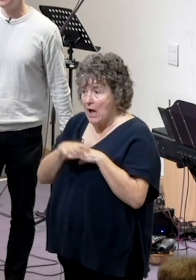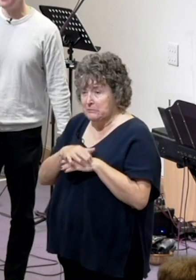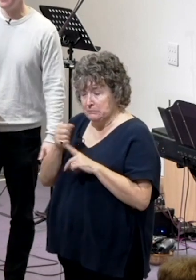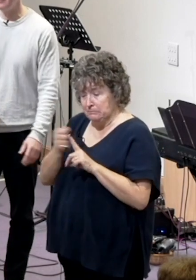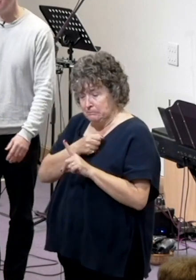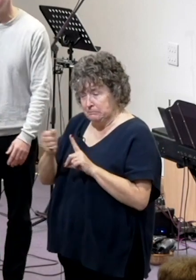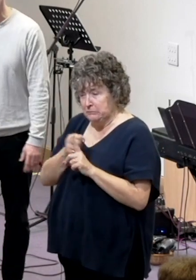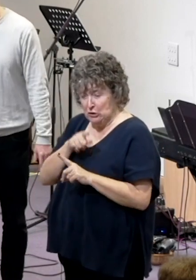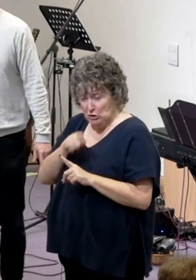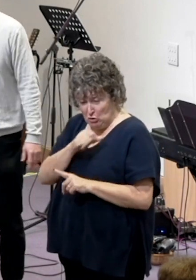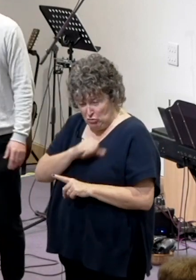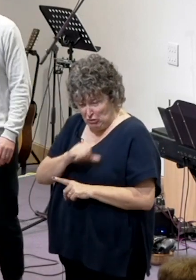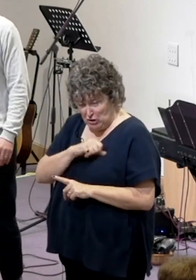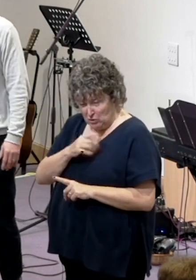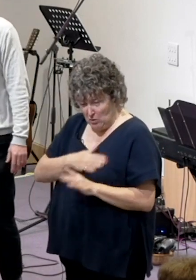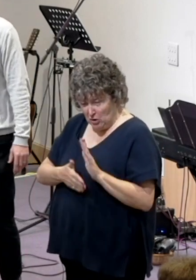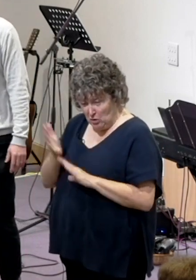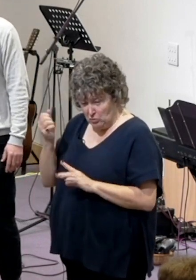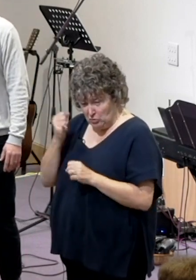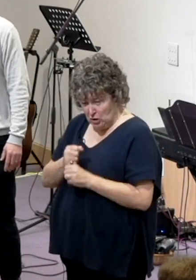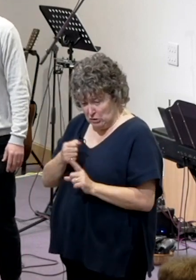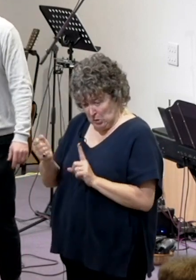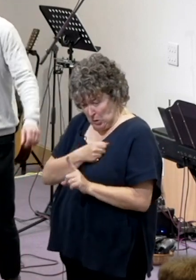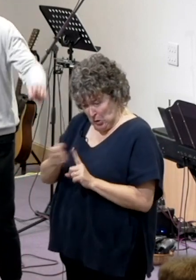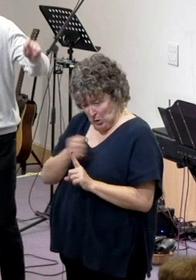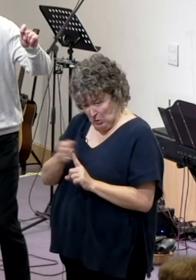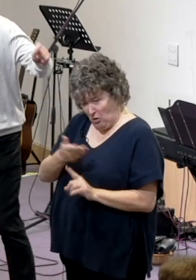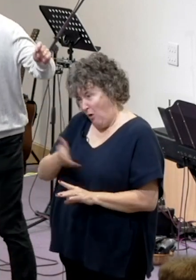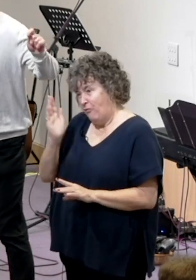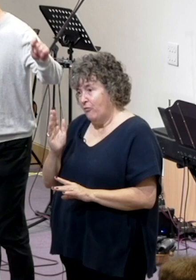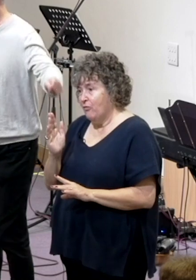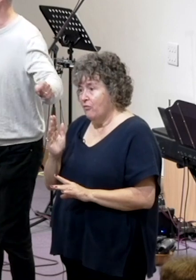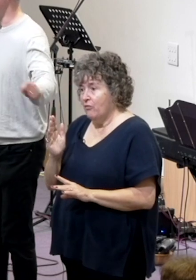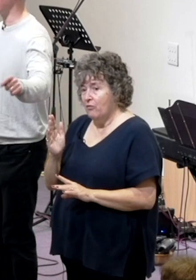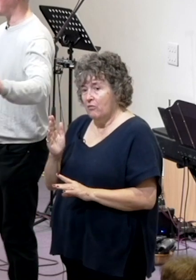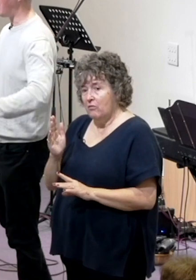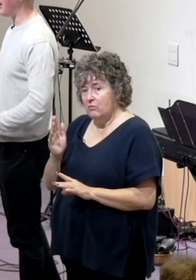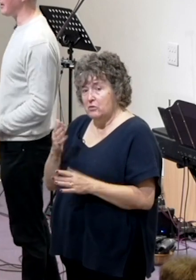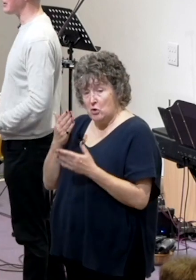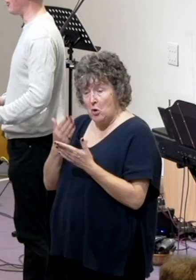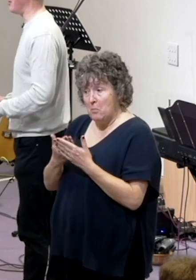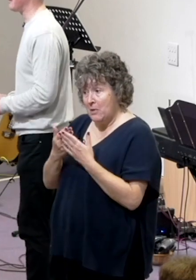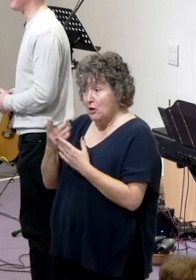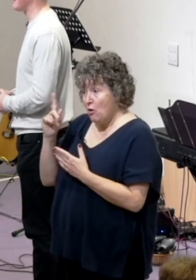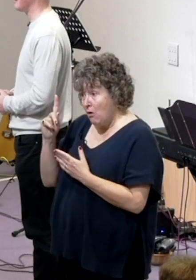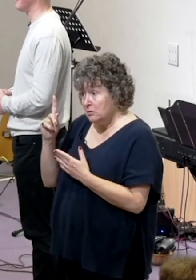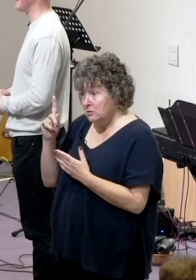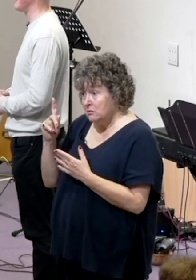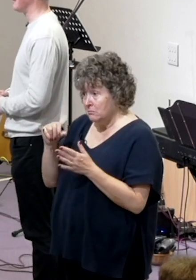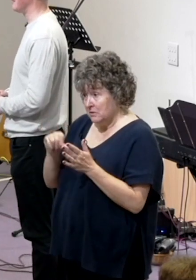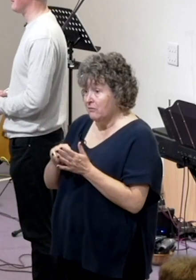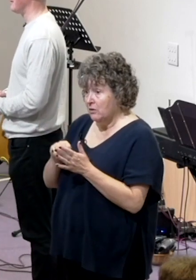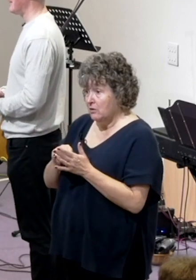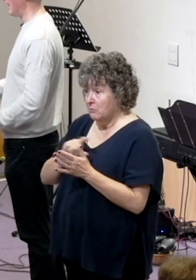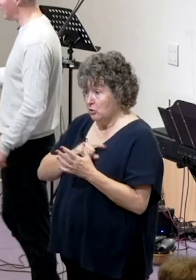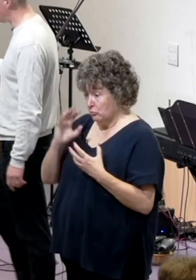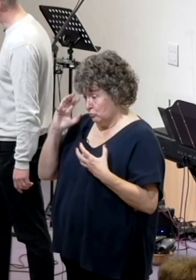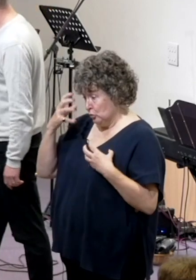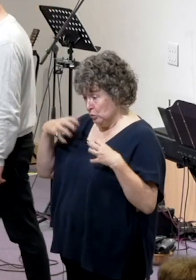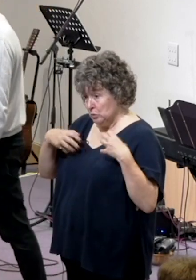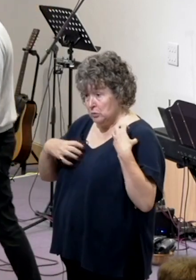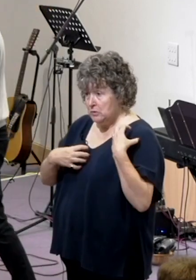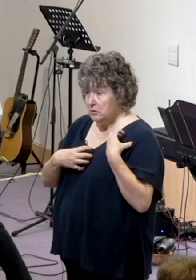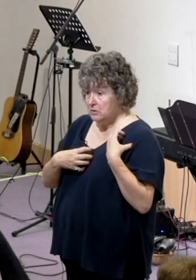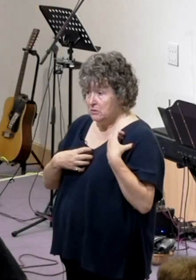when they found out they wanted to go to church. You know, their obedience comes with a high cost. And in